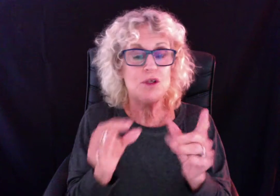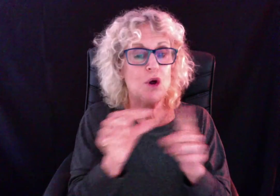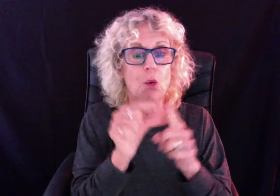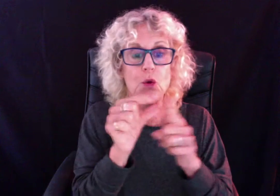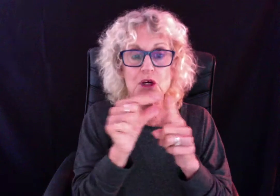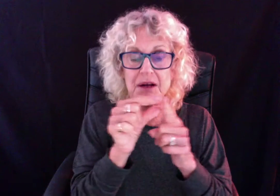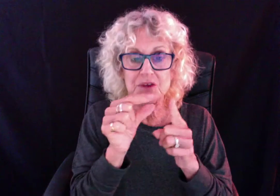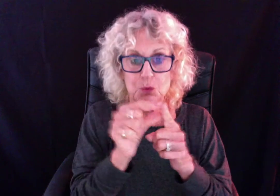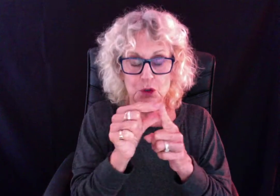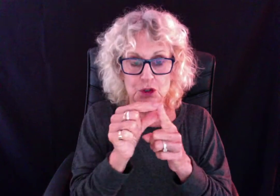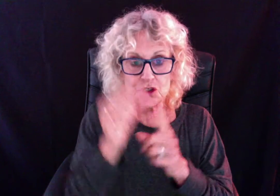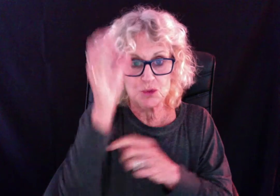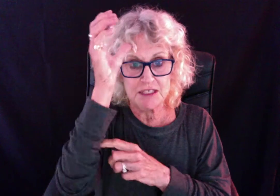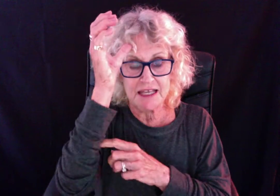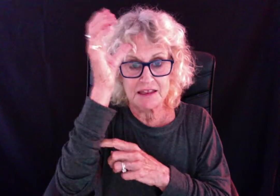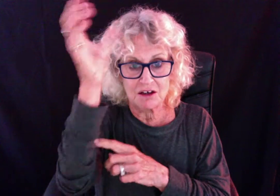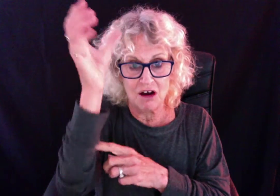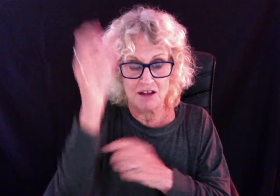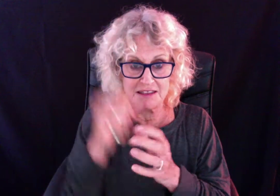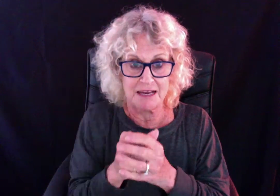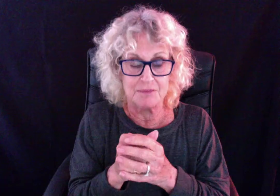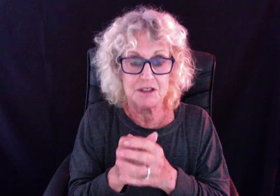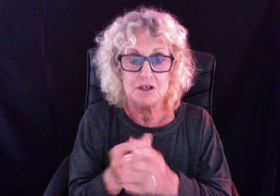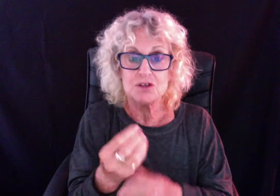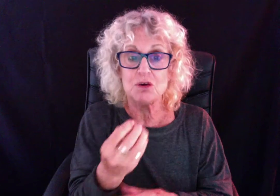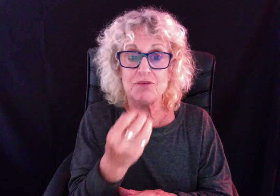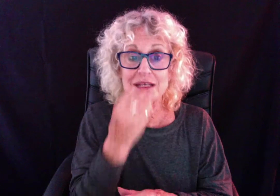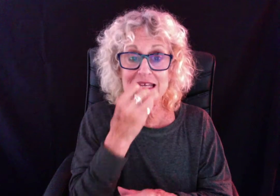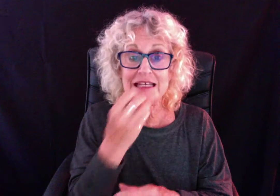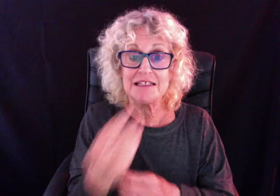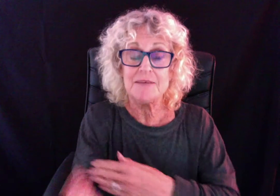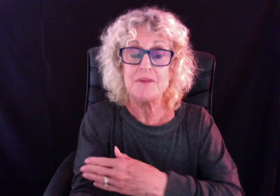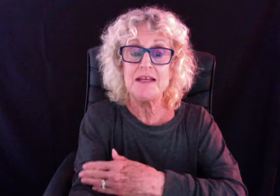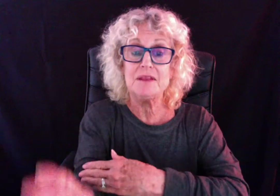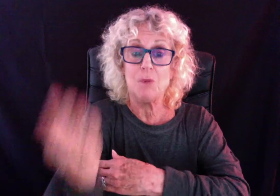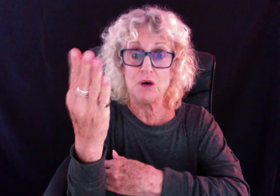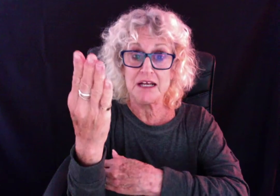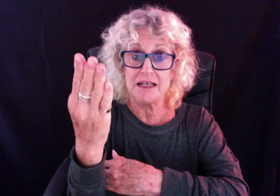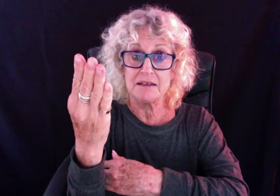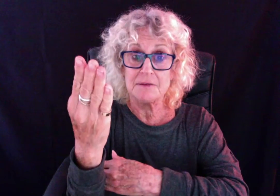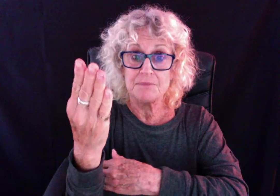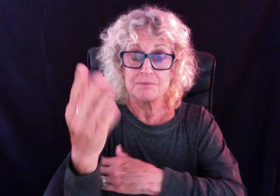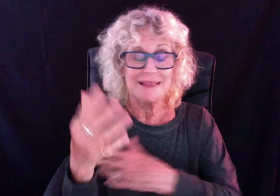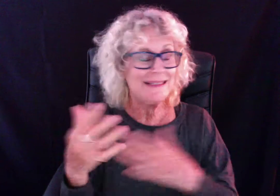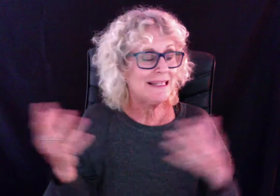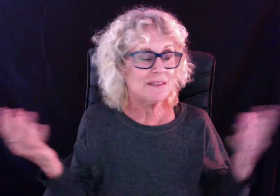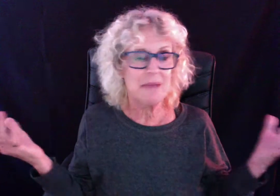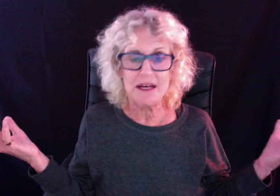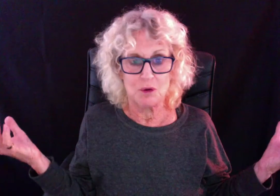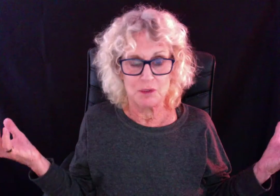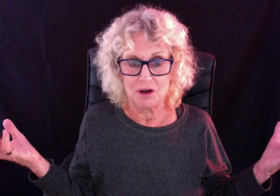don't worry about the words, we get the concept. So if we eat in the morning, it doesn't matter what we call